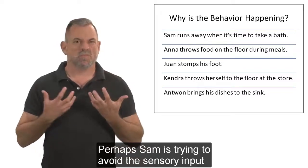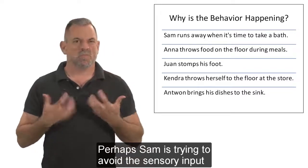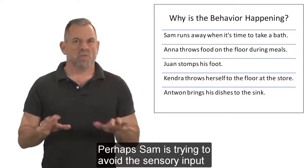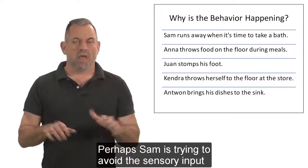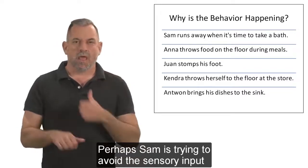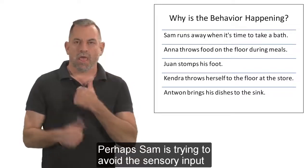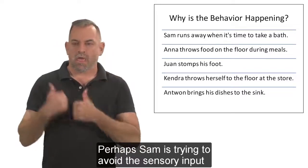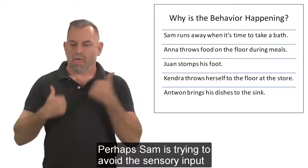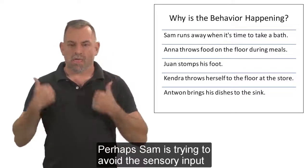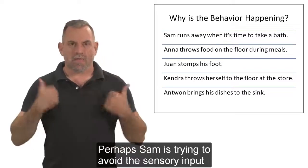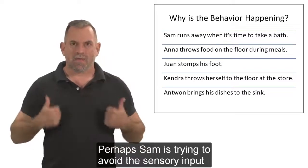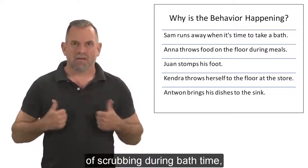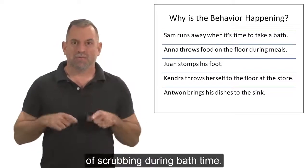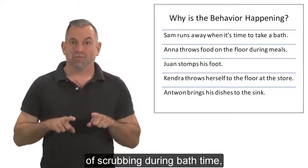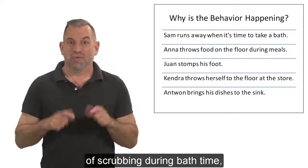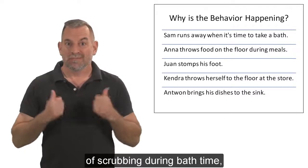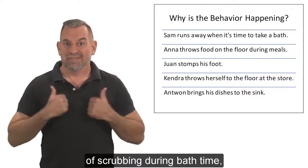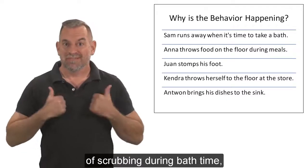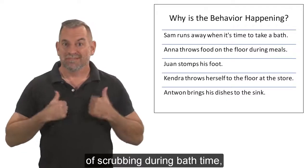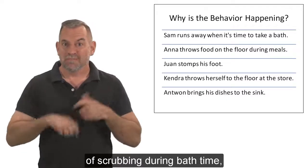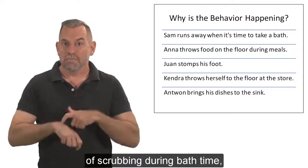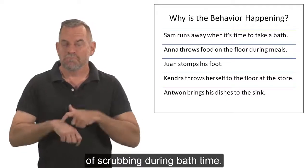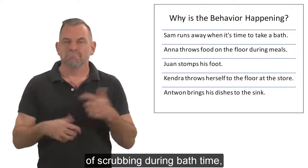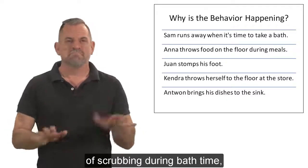the sensory input of scrubbing during bath time.